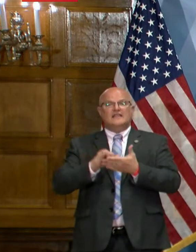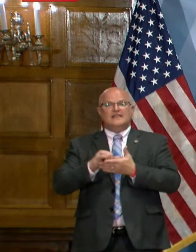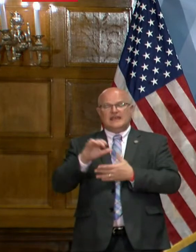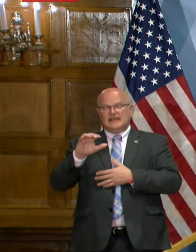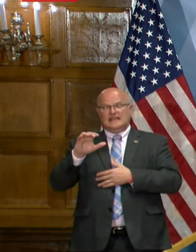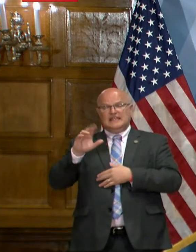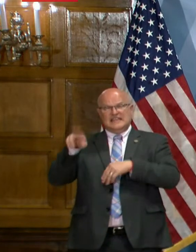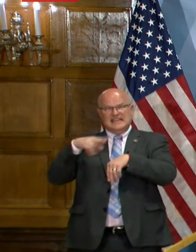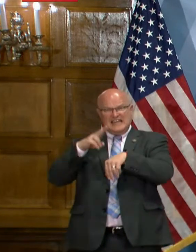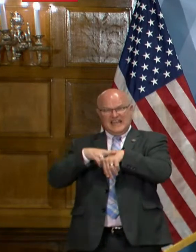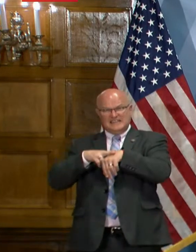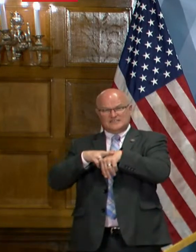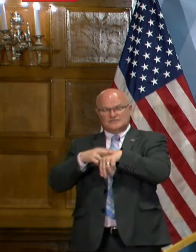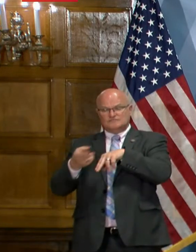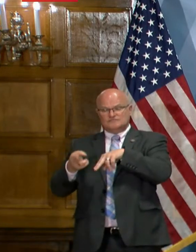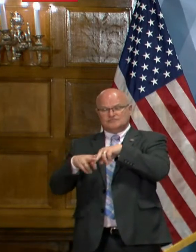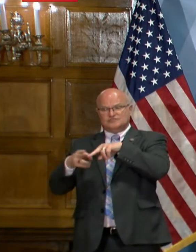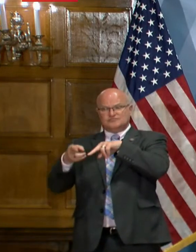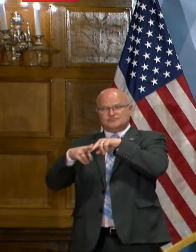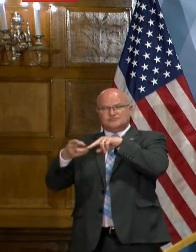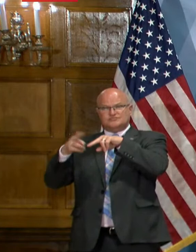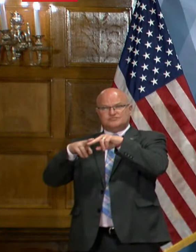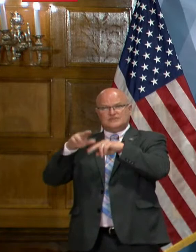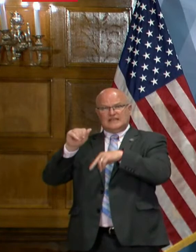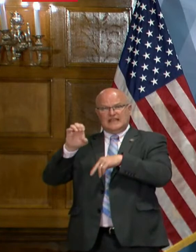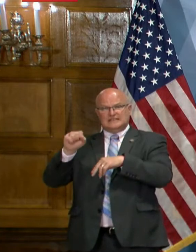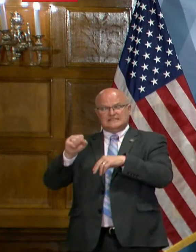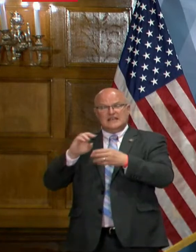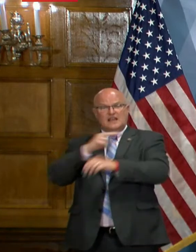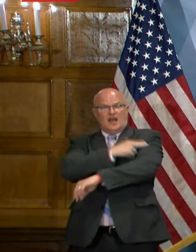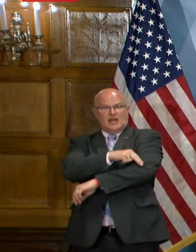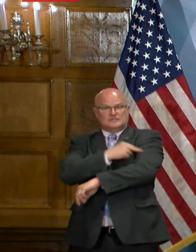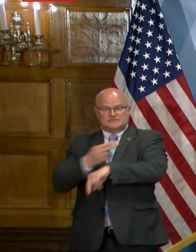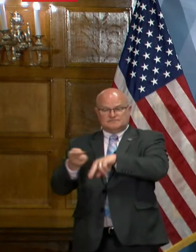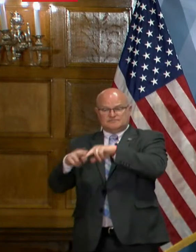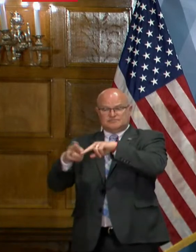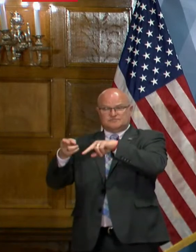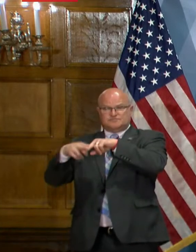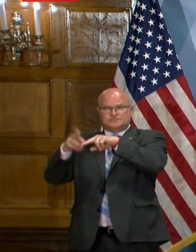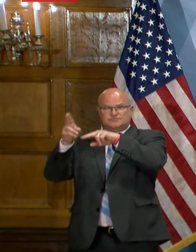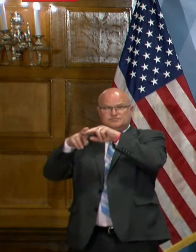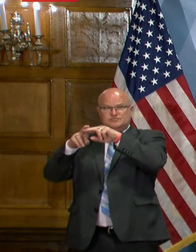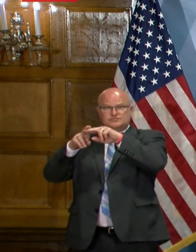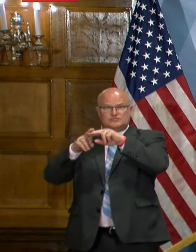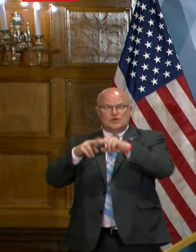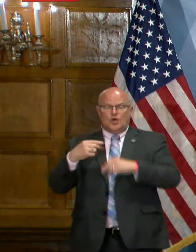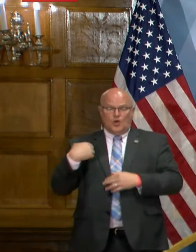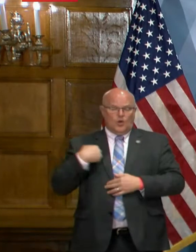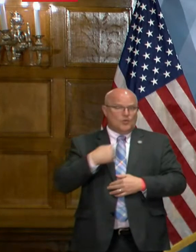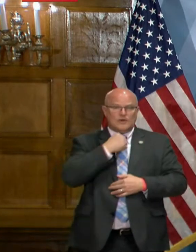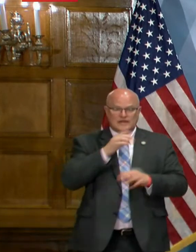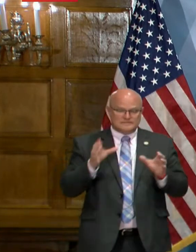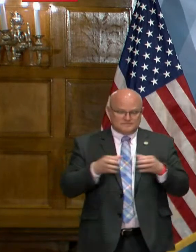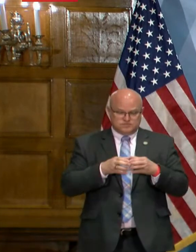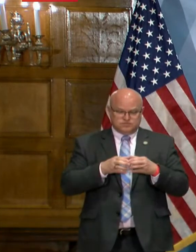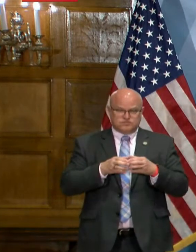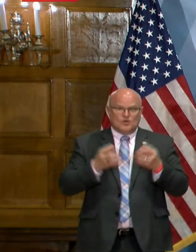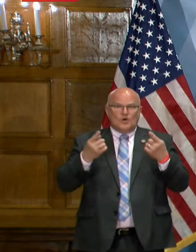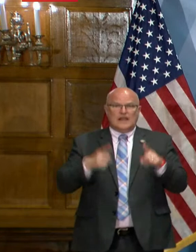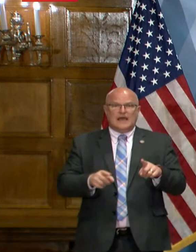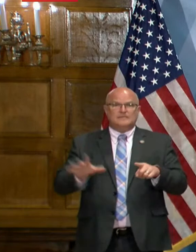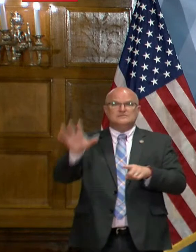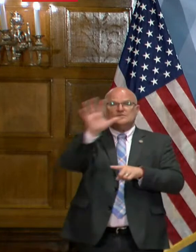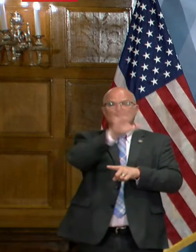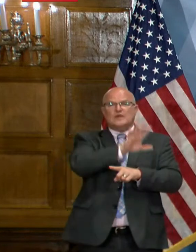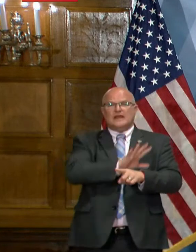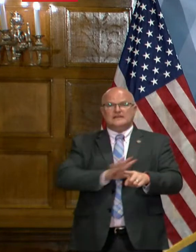increasing nationally, and there have been increasing numbers of hospitalizations. We are not isolated. What happens around us